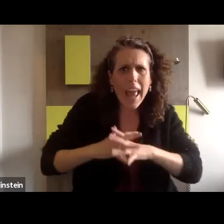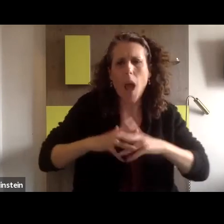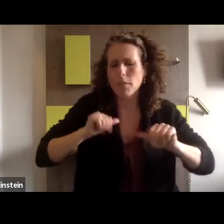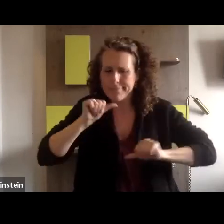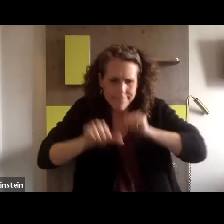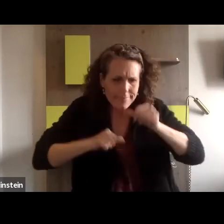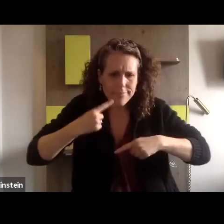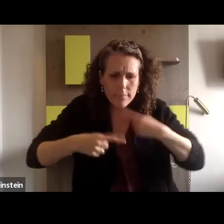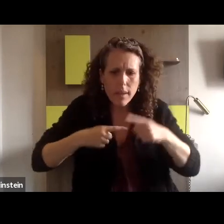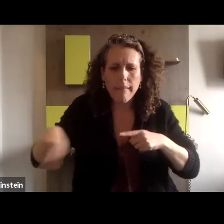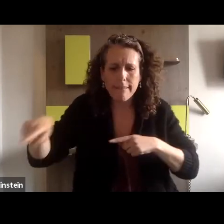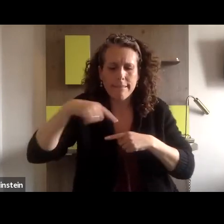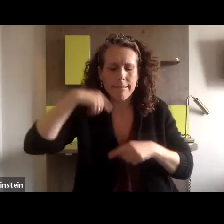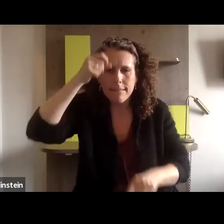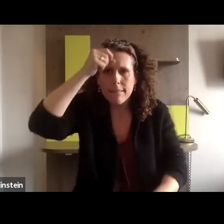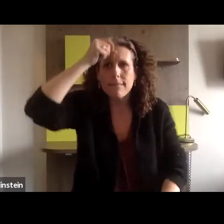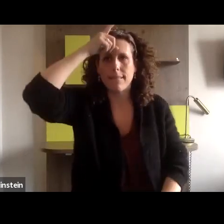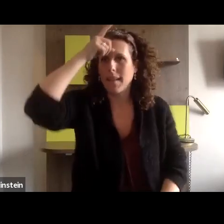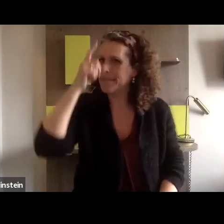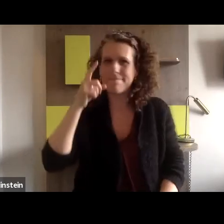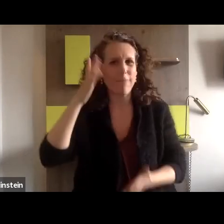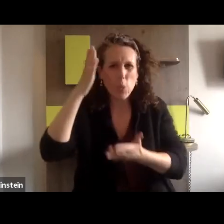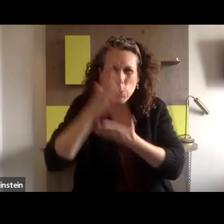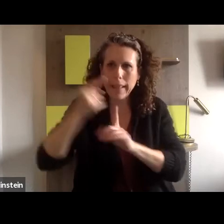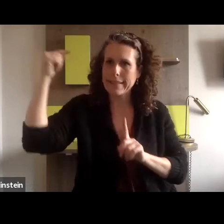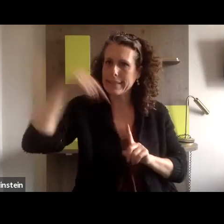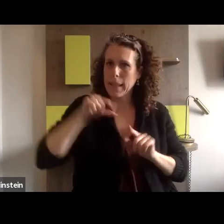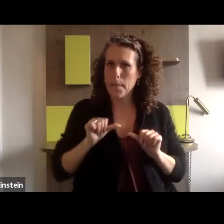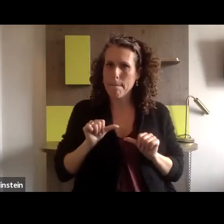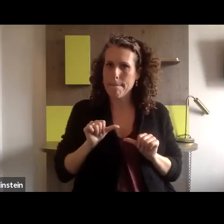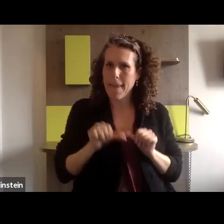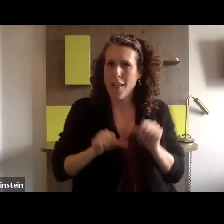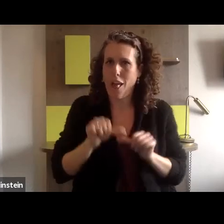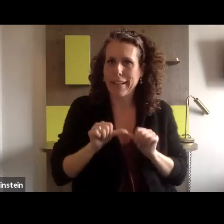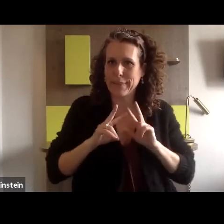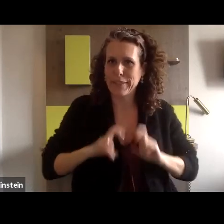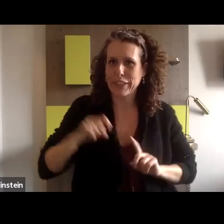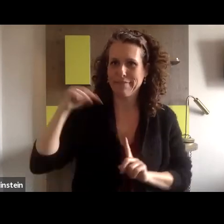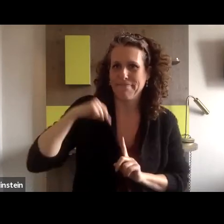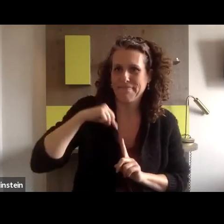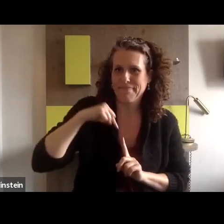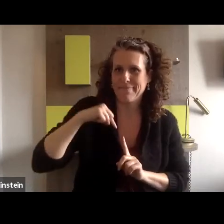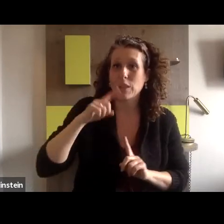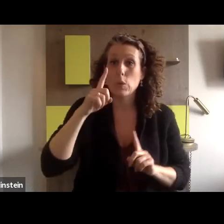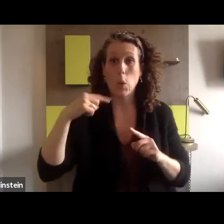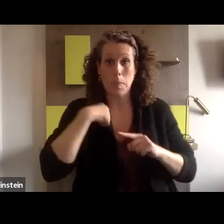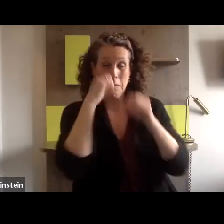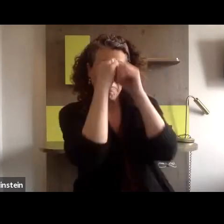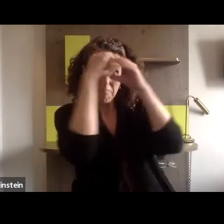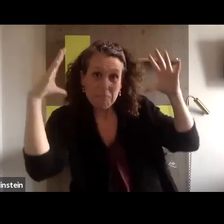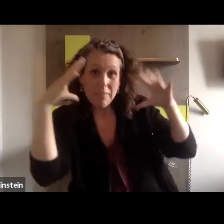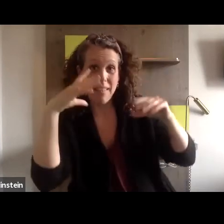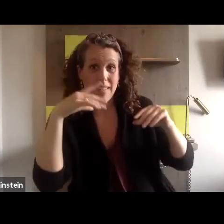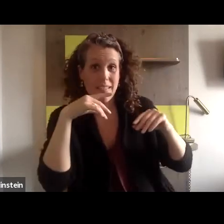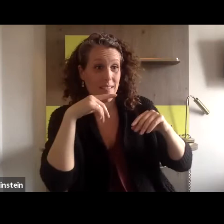about investigating the methodology. So I'm expecting not too much in terms of that we have a